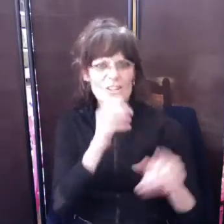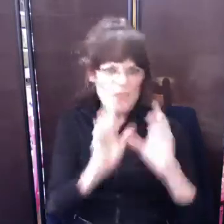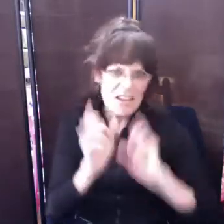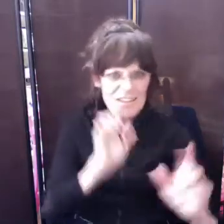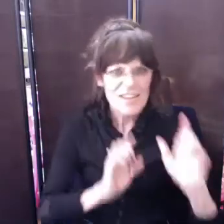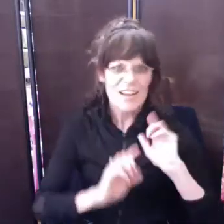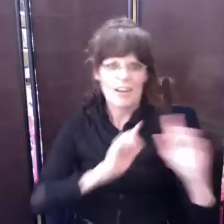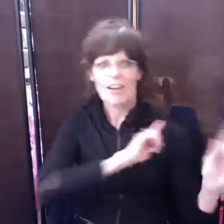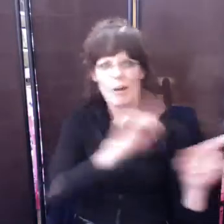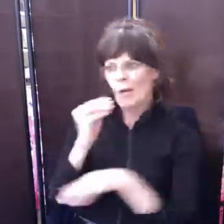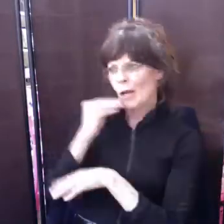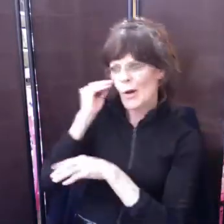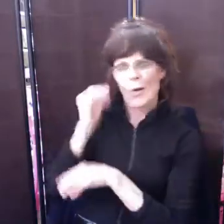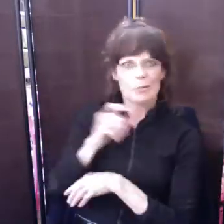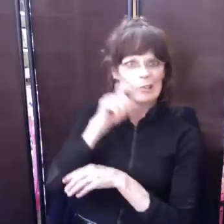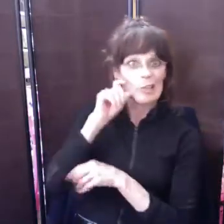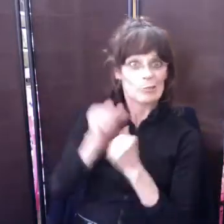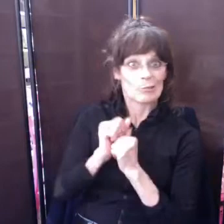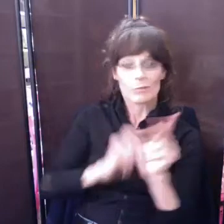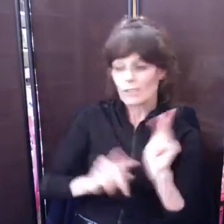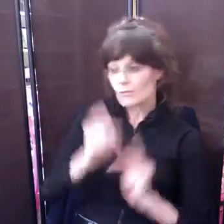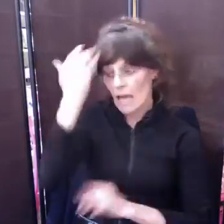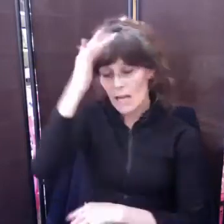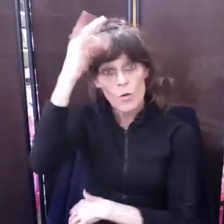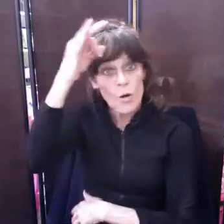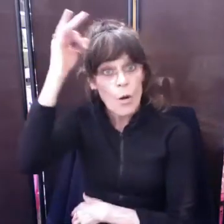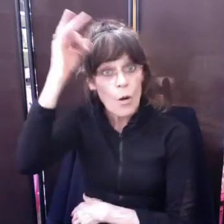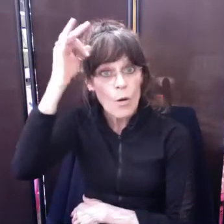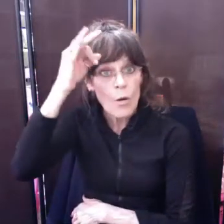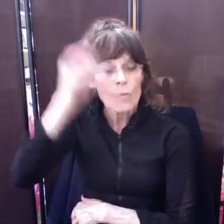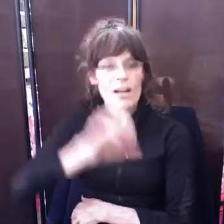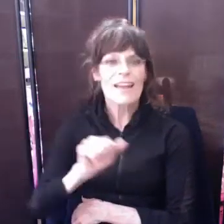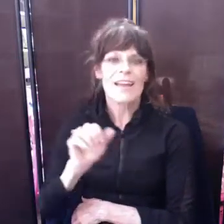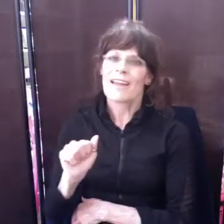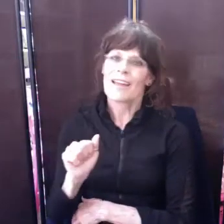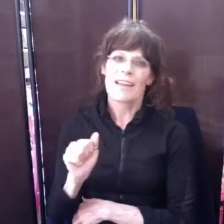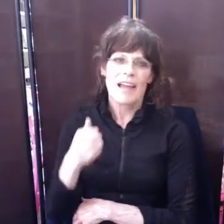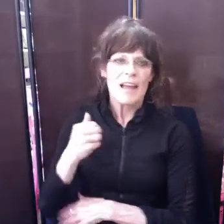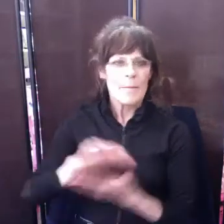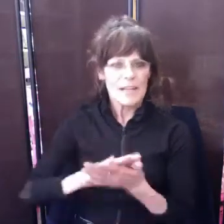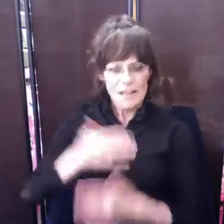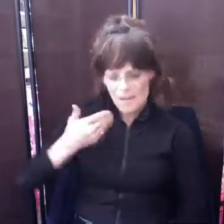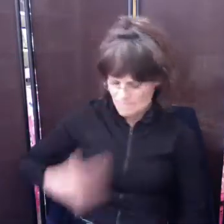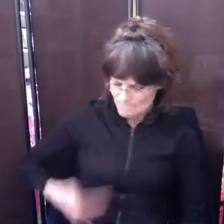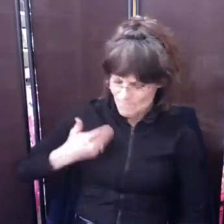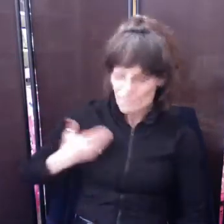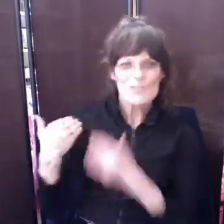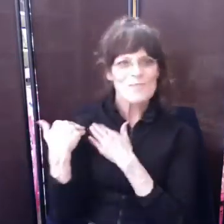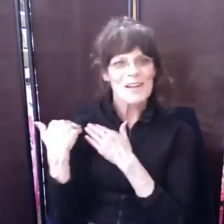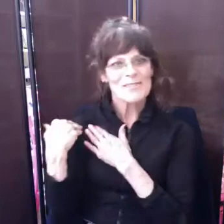with people, you know, who knows? I don't know. You know, but AA has turned me into a responsible citizen, you know, and I didn't like those kind of